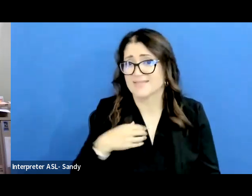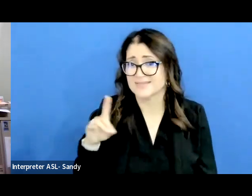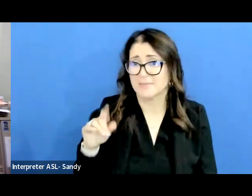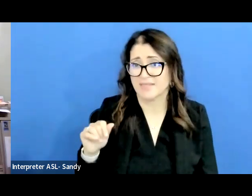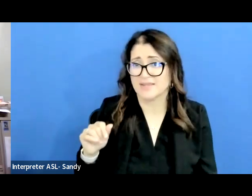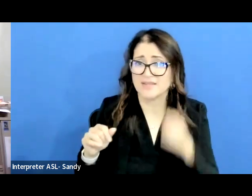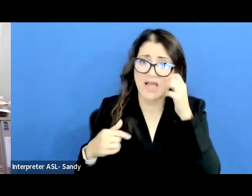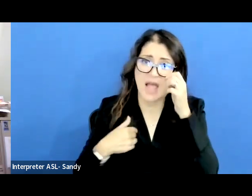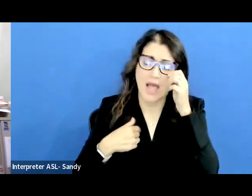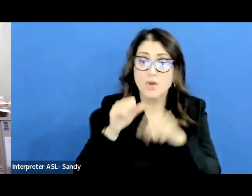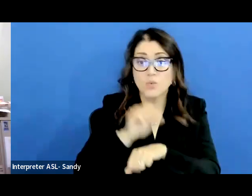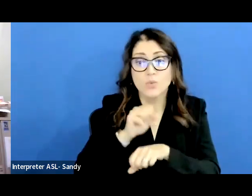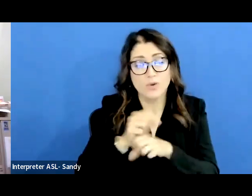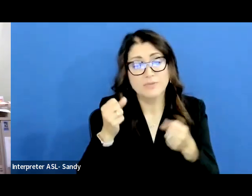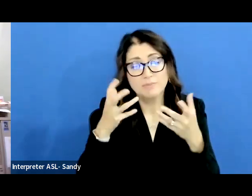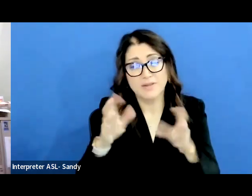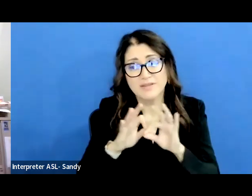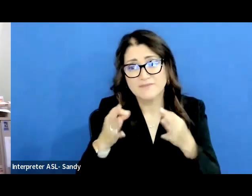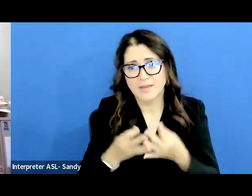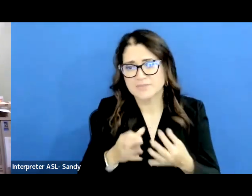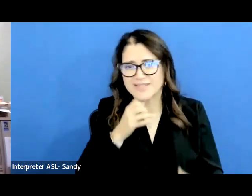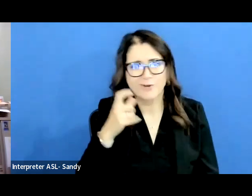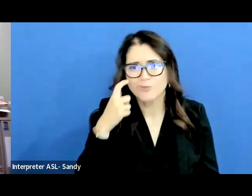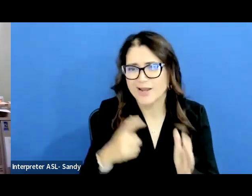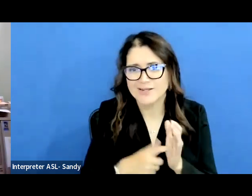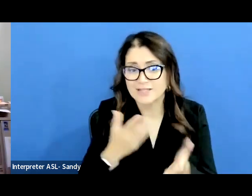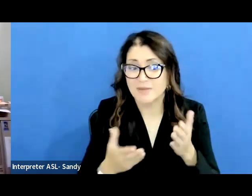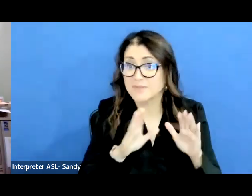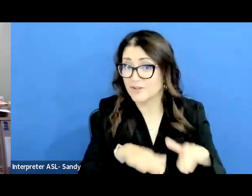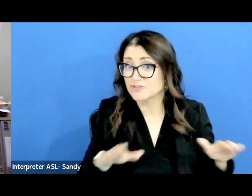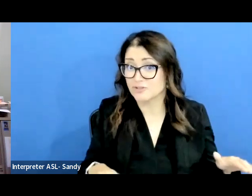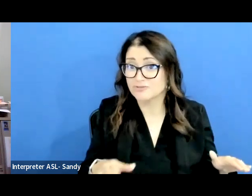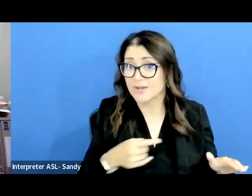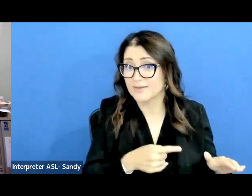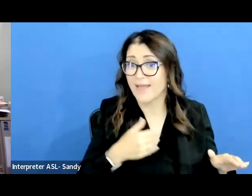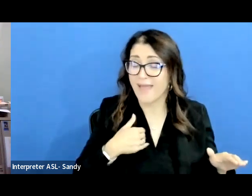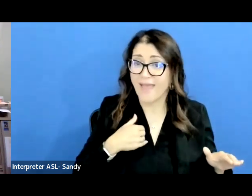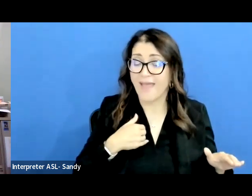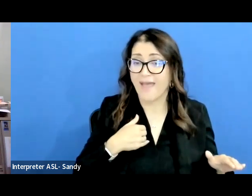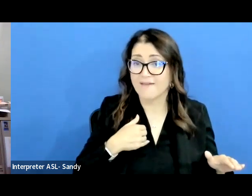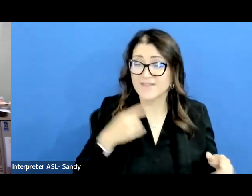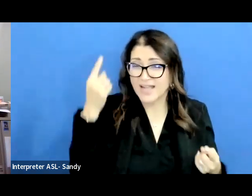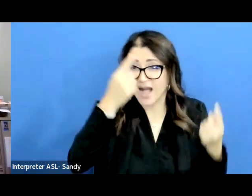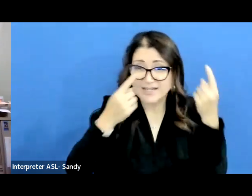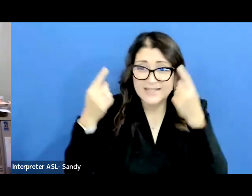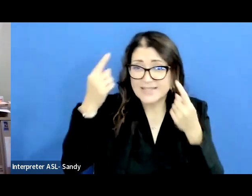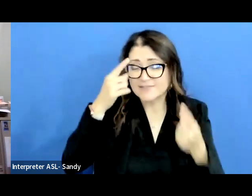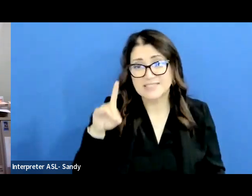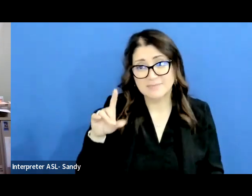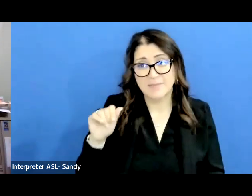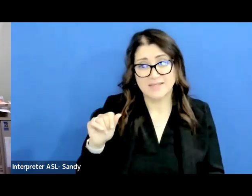I've worked with a lot of families that they don't recognize maybe their children have cognitive